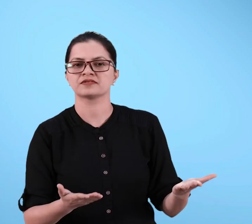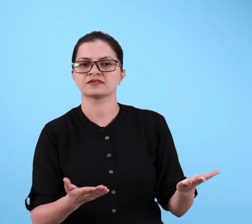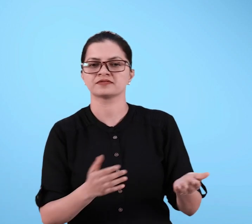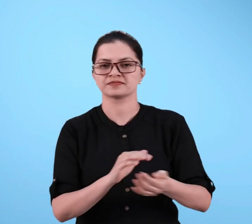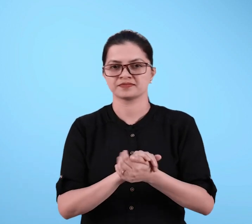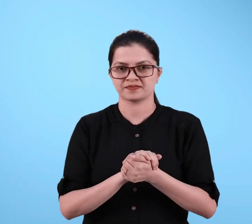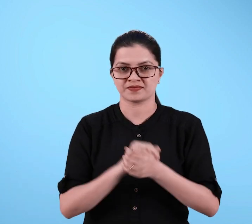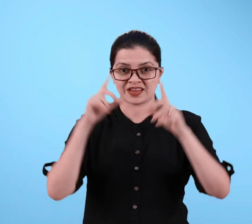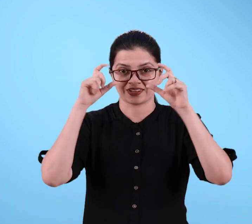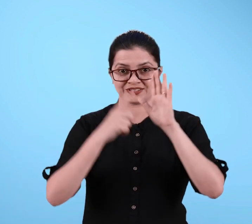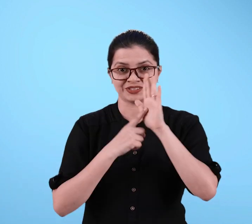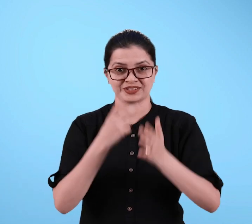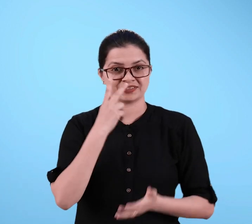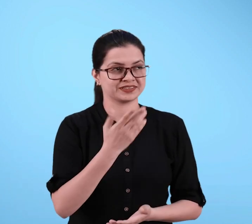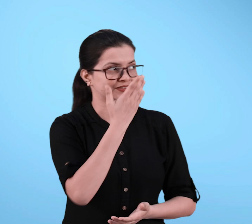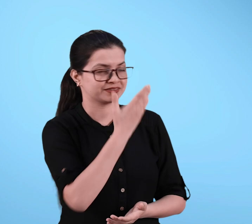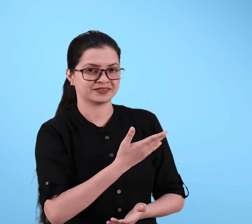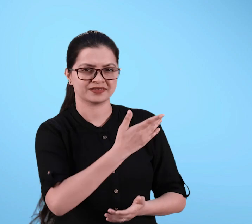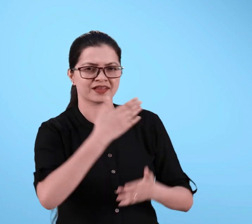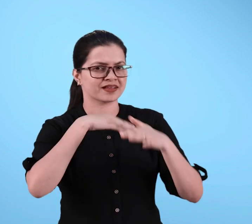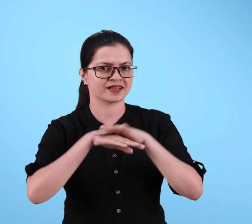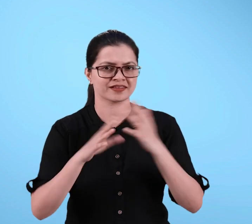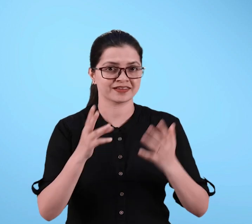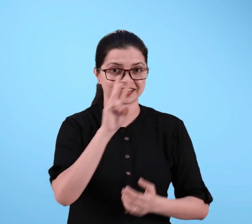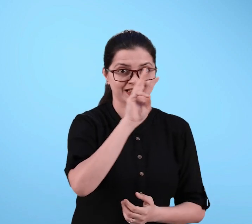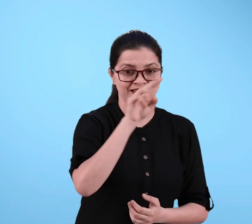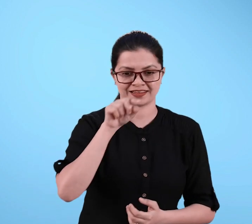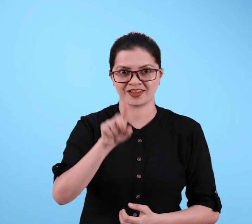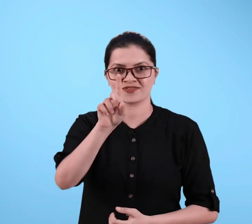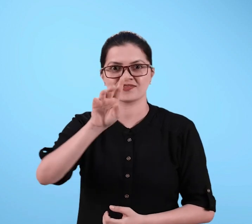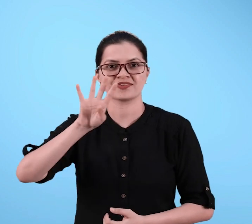single yarn is As used shown to in make figure a piece of fabric. 3.14.